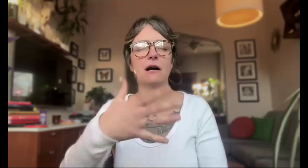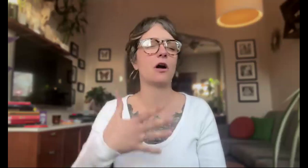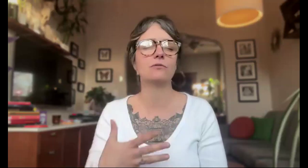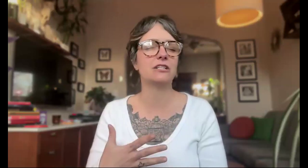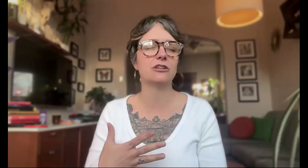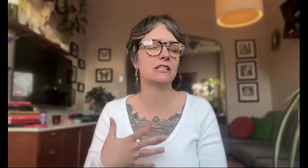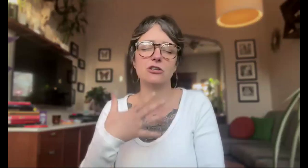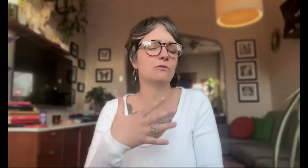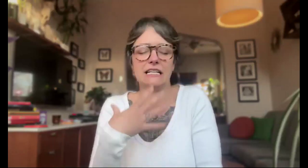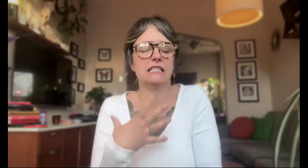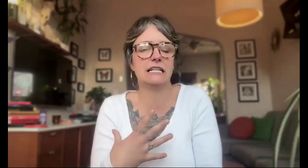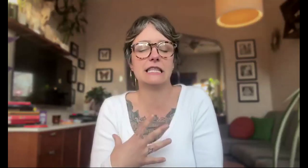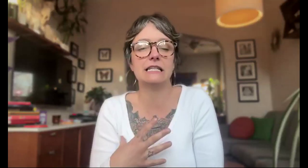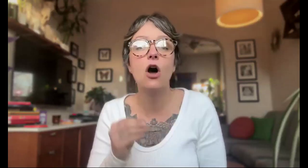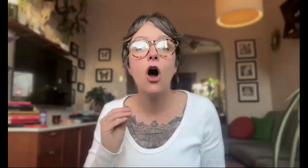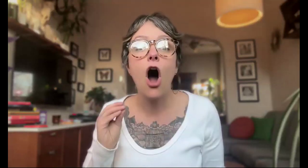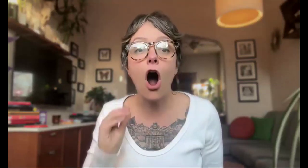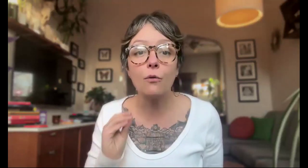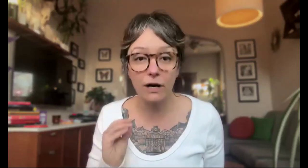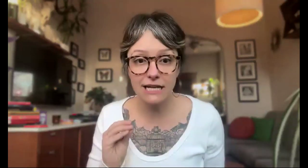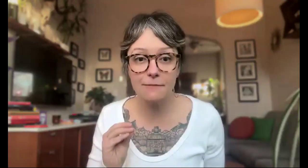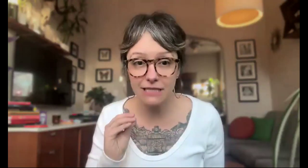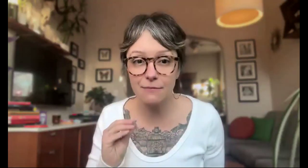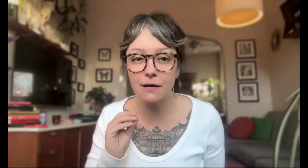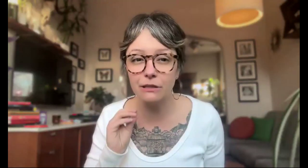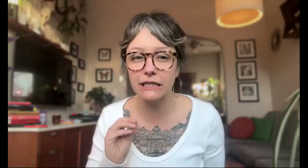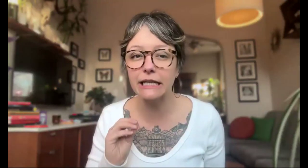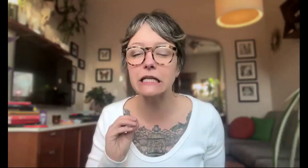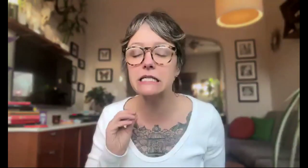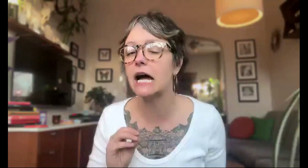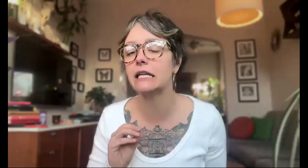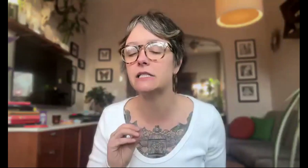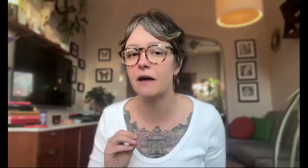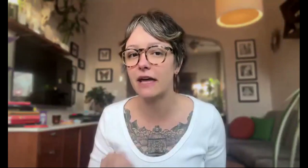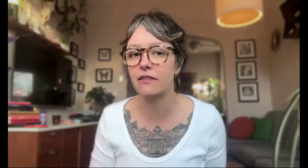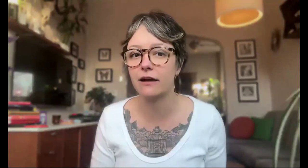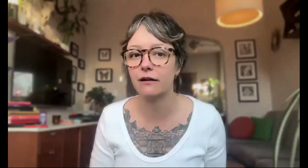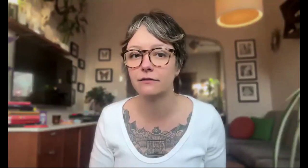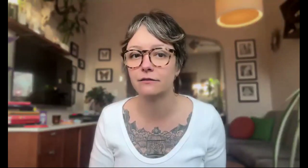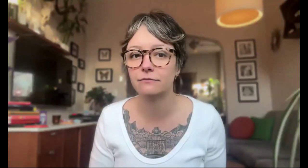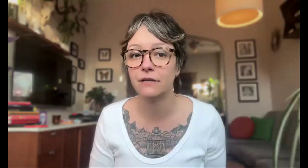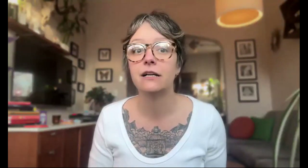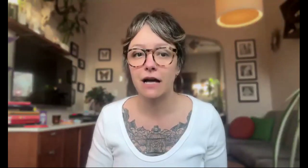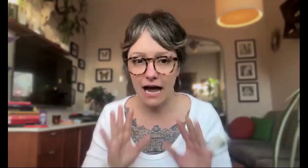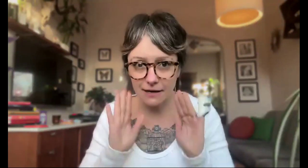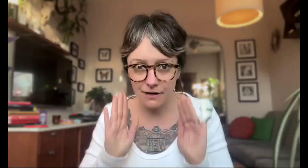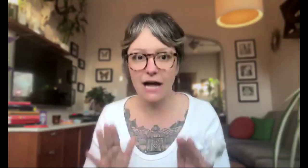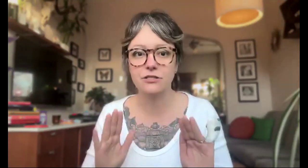become co-teachers and you like dig this, our rug times can be completely silent by the end of the year. I am not